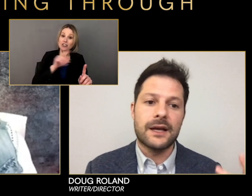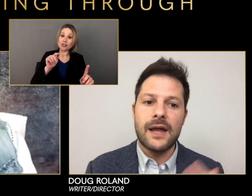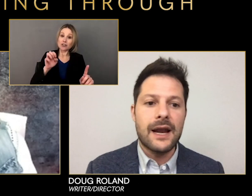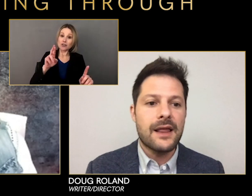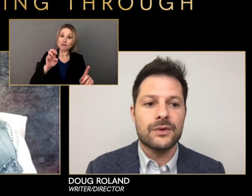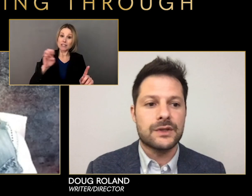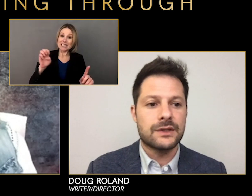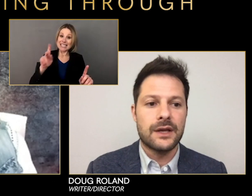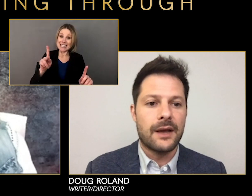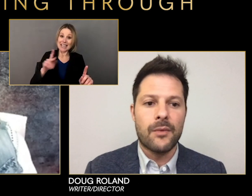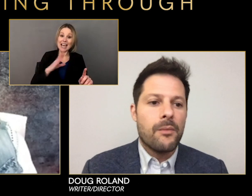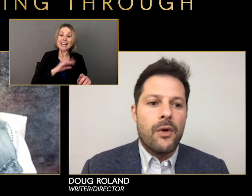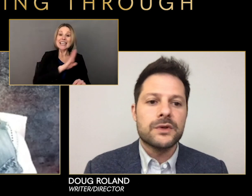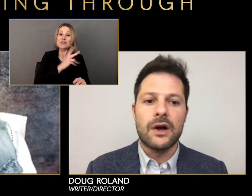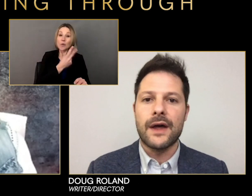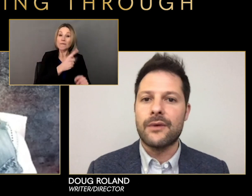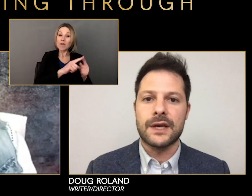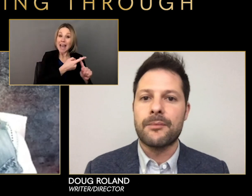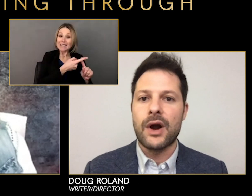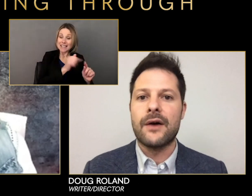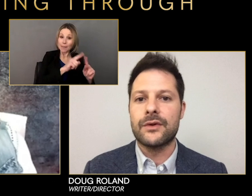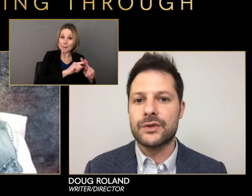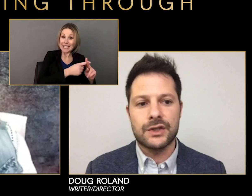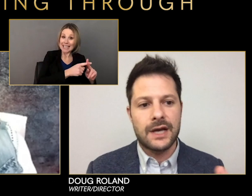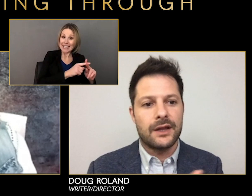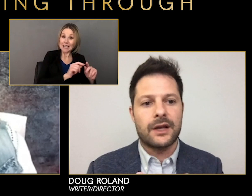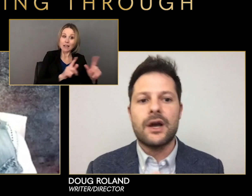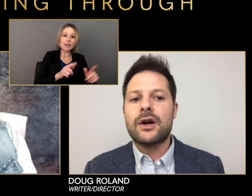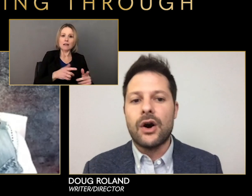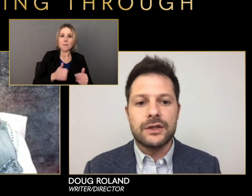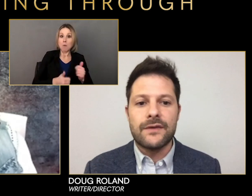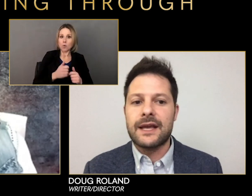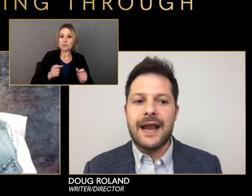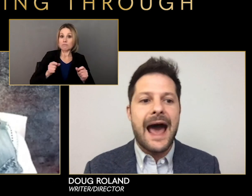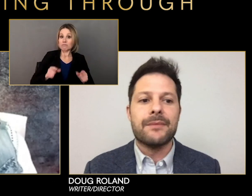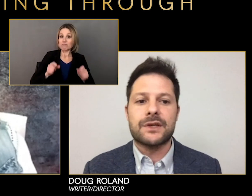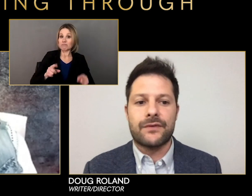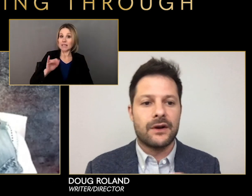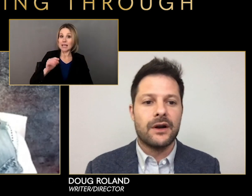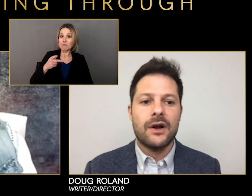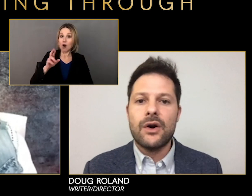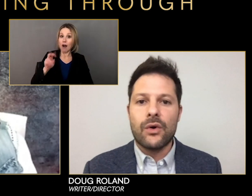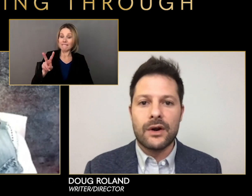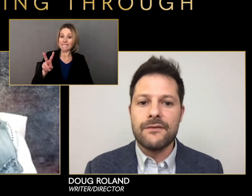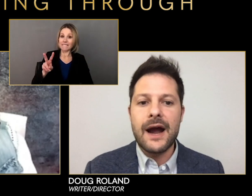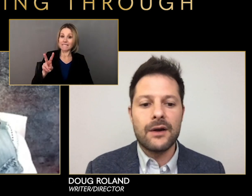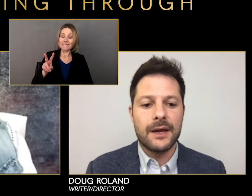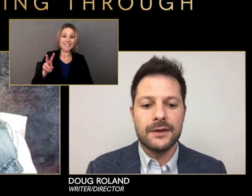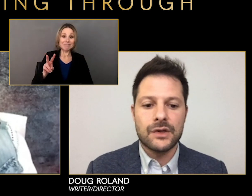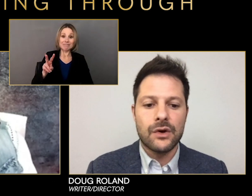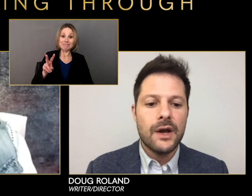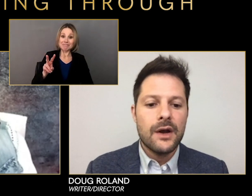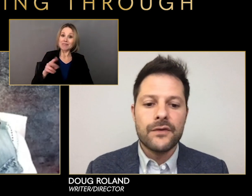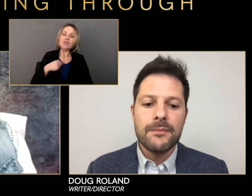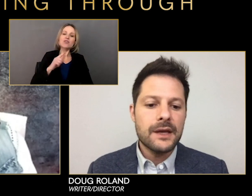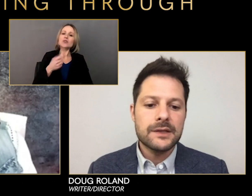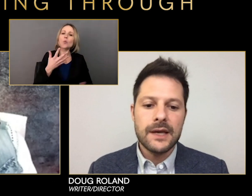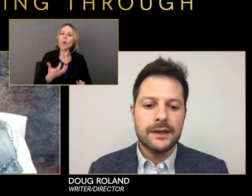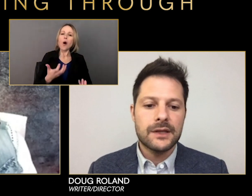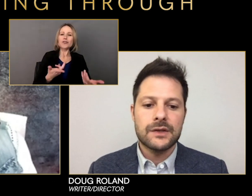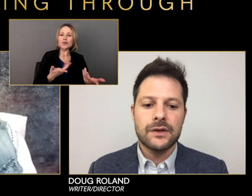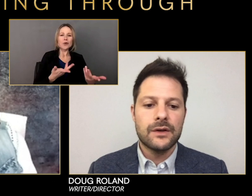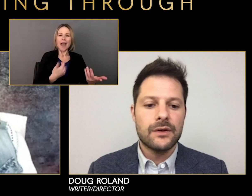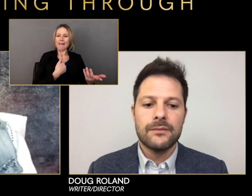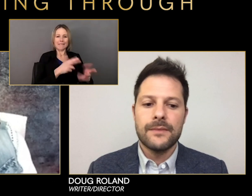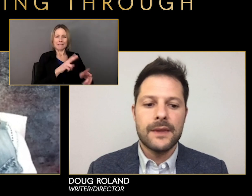beginning, like a lot of that was, almost all of that was improv. It was just kind of like cultivating an atmosphere or an environment. So for me, it's